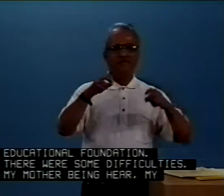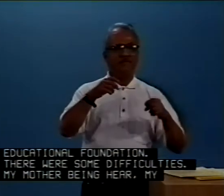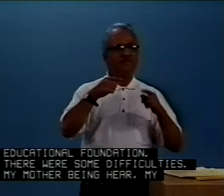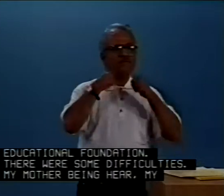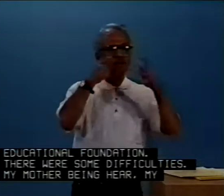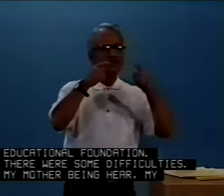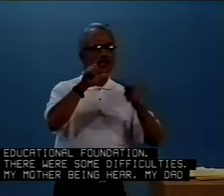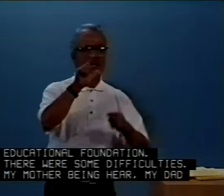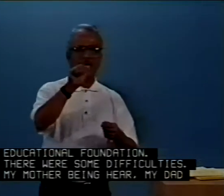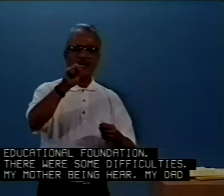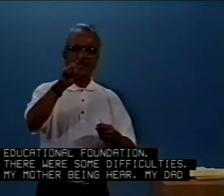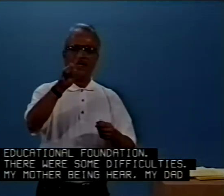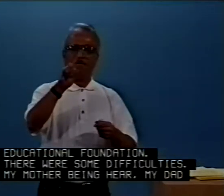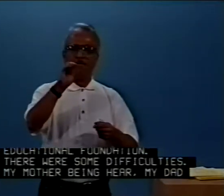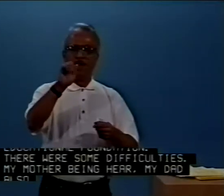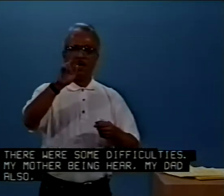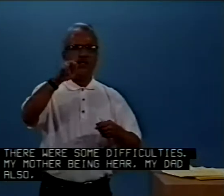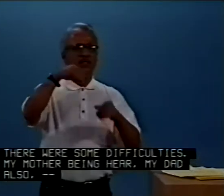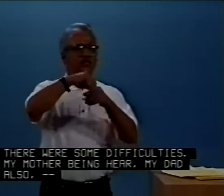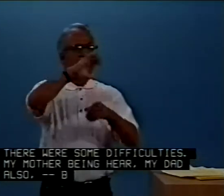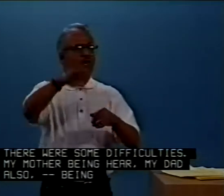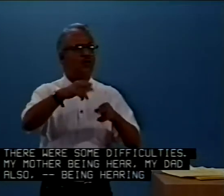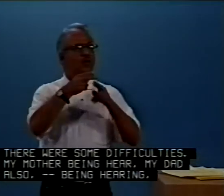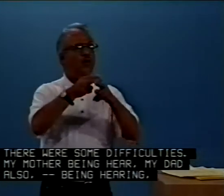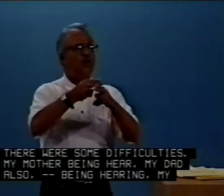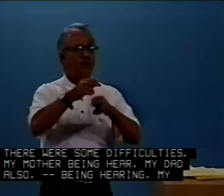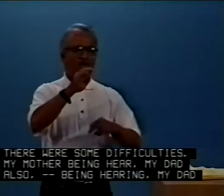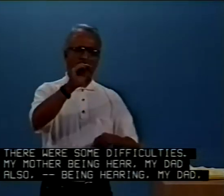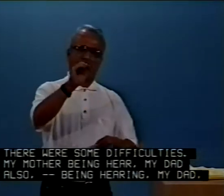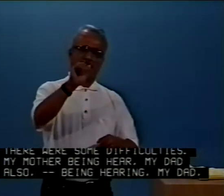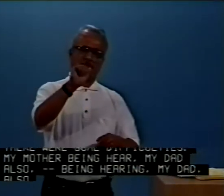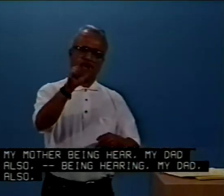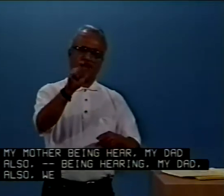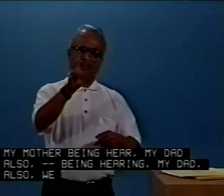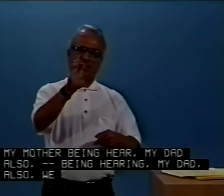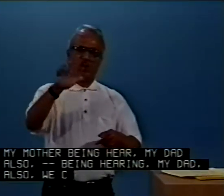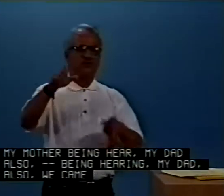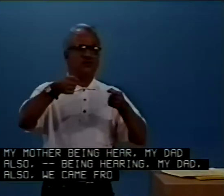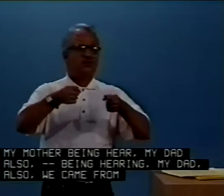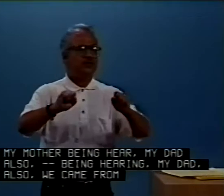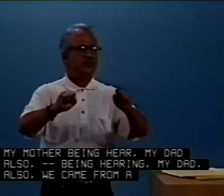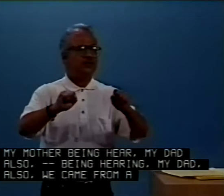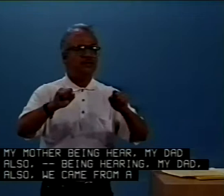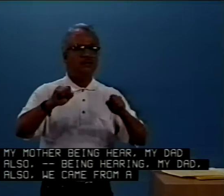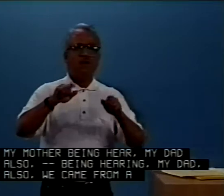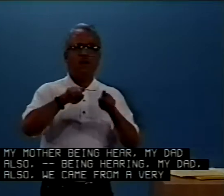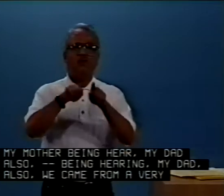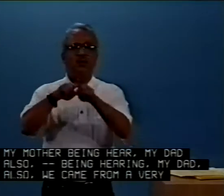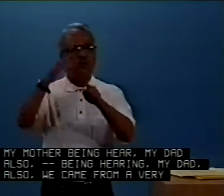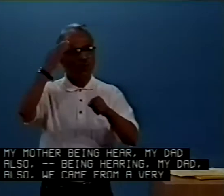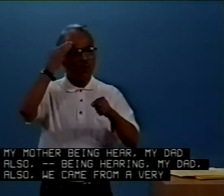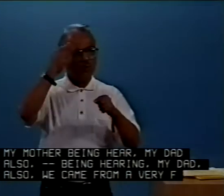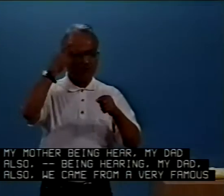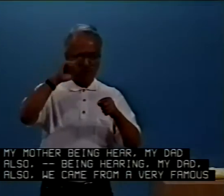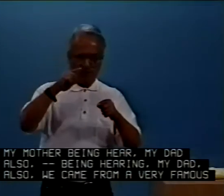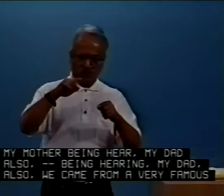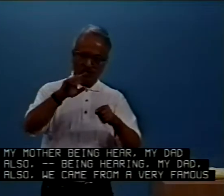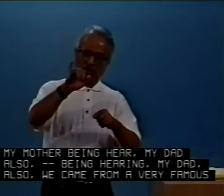came from a very famous landmark in Chicago called Maxwell Street. It's